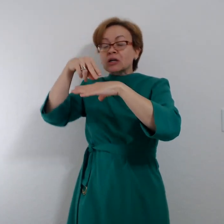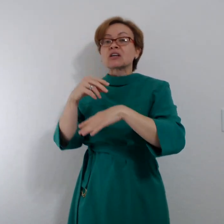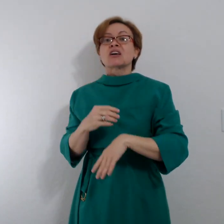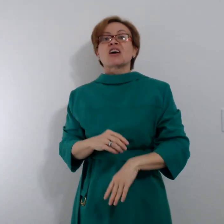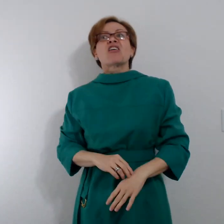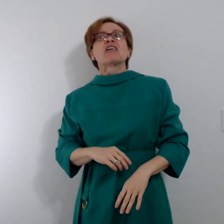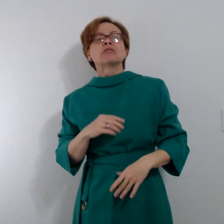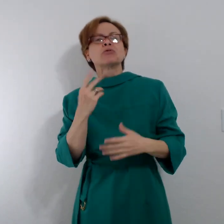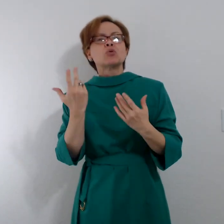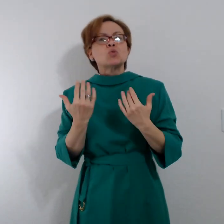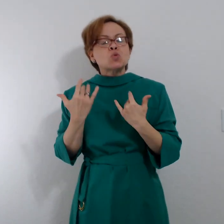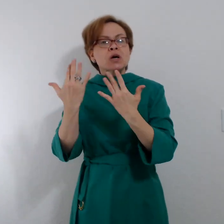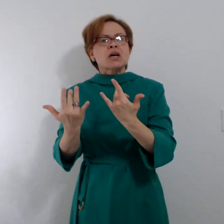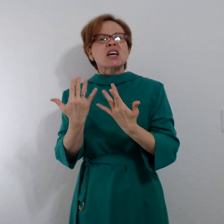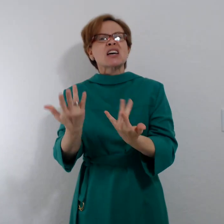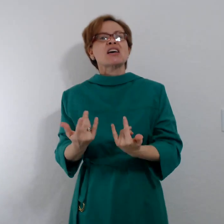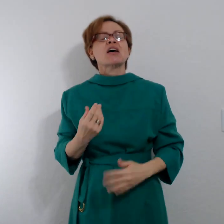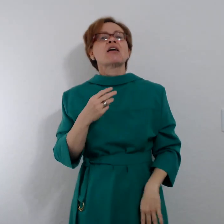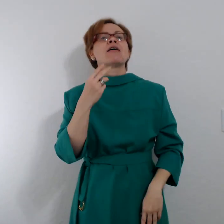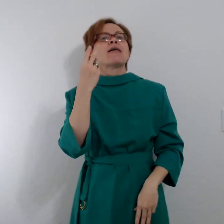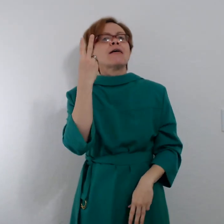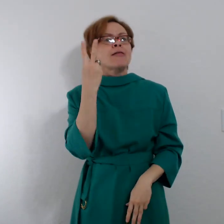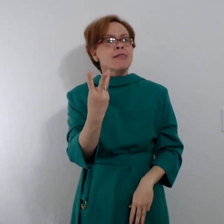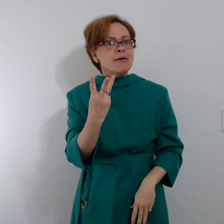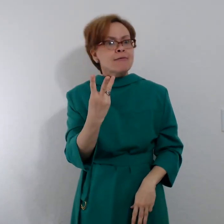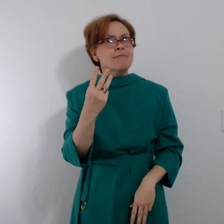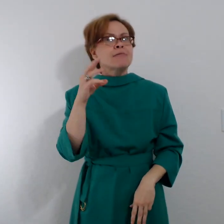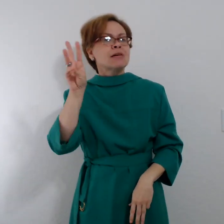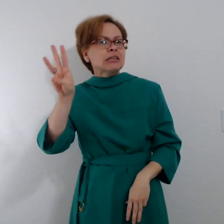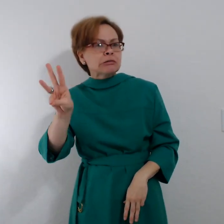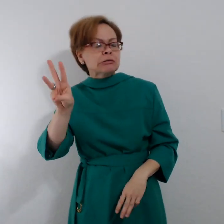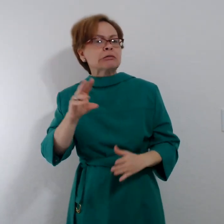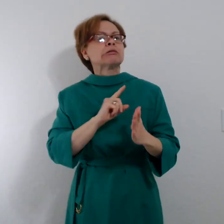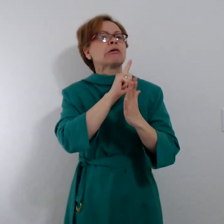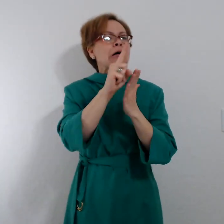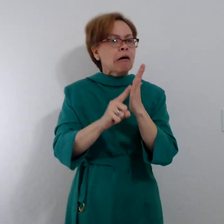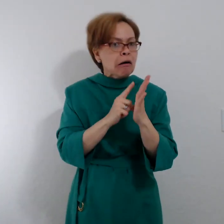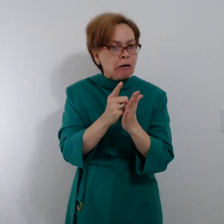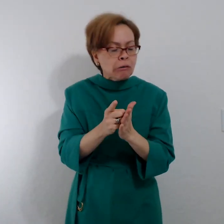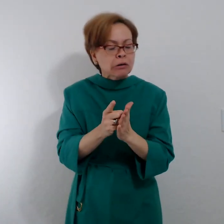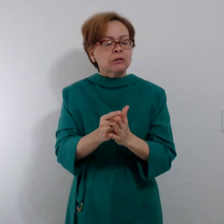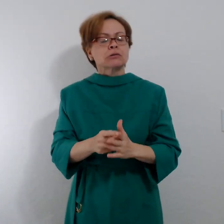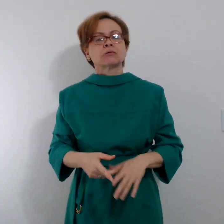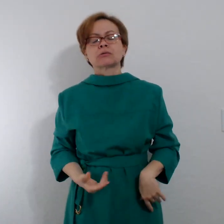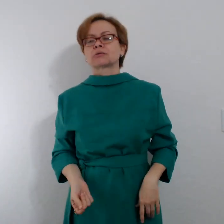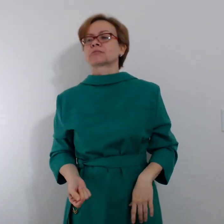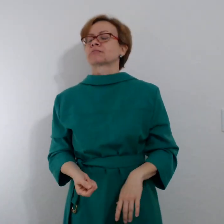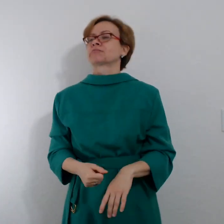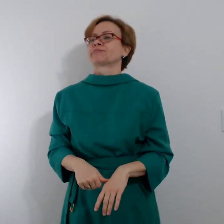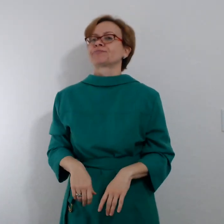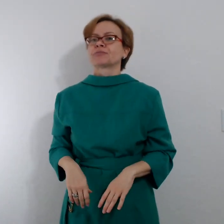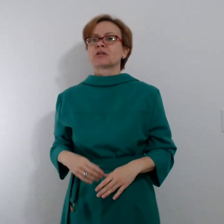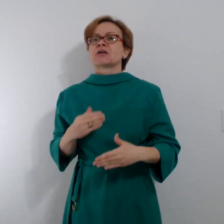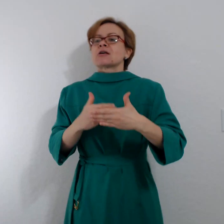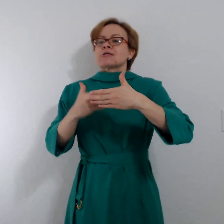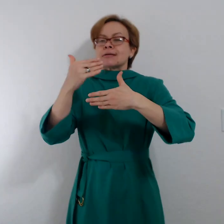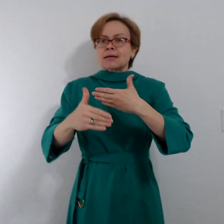heads. So next I went to London. In London, I lived in a glass box